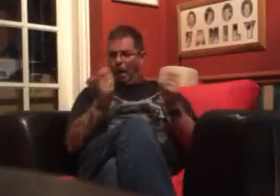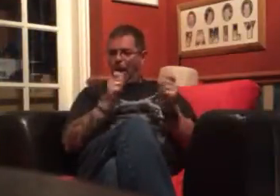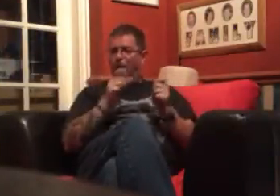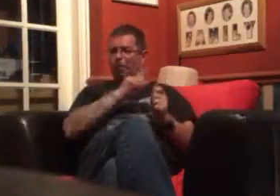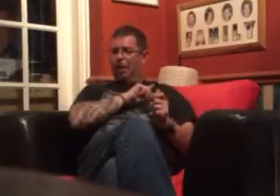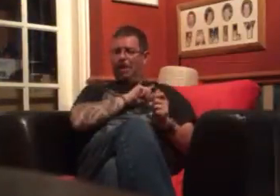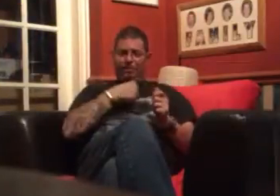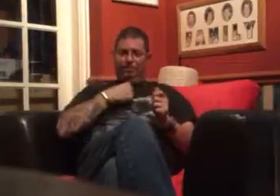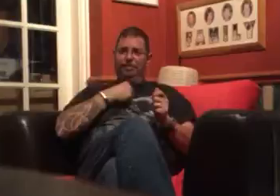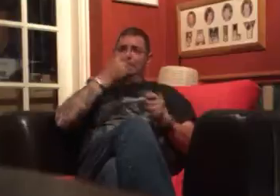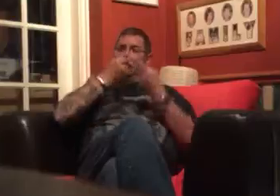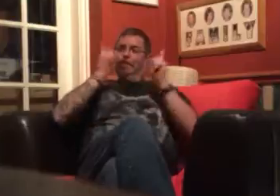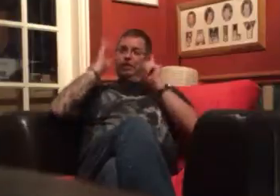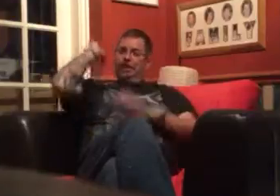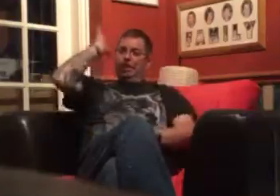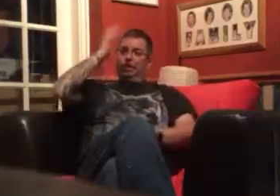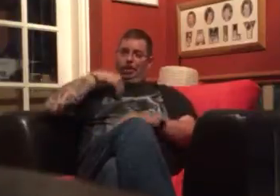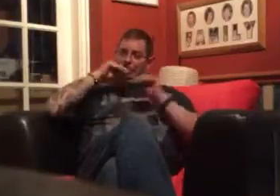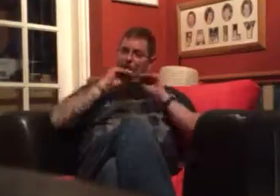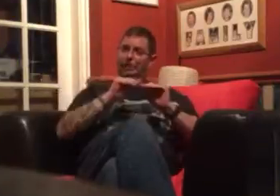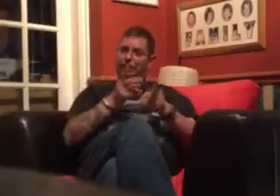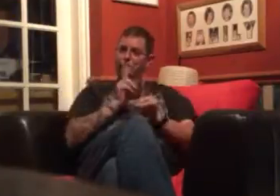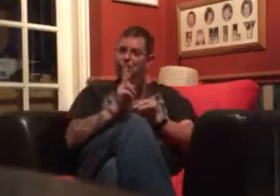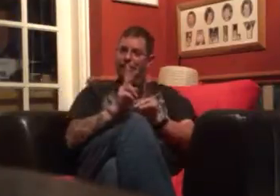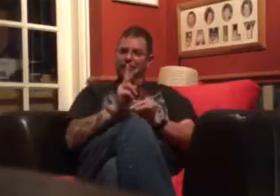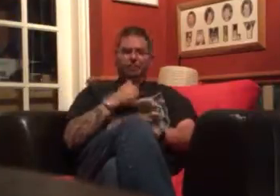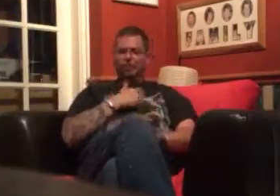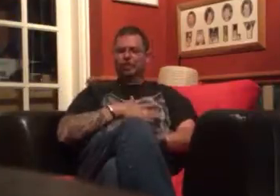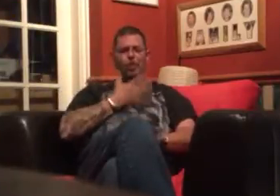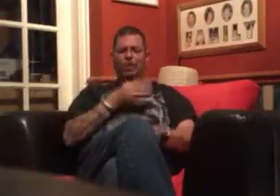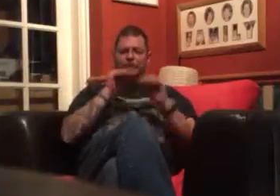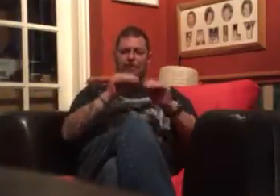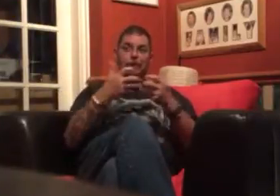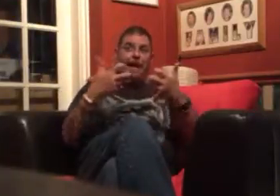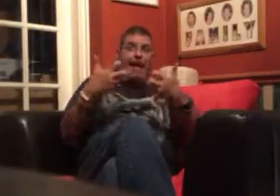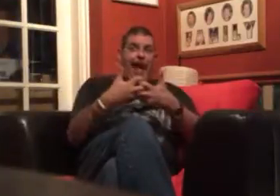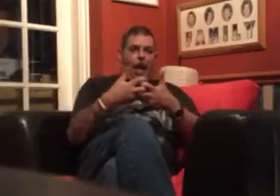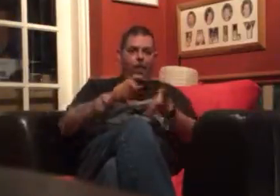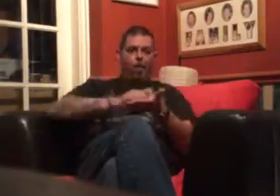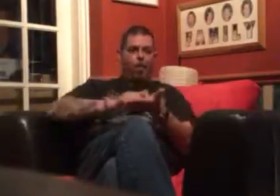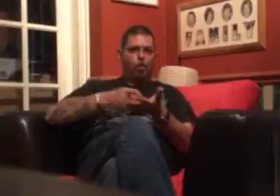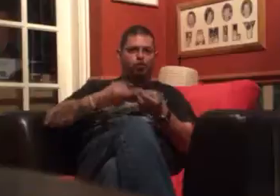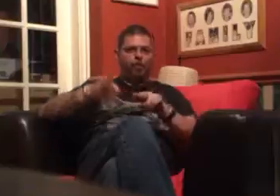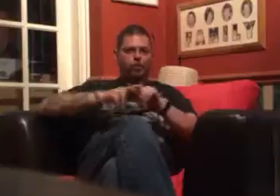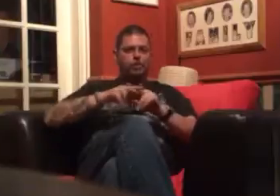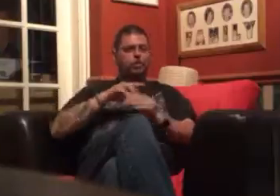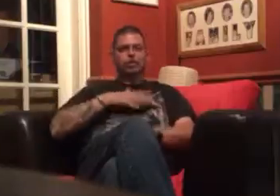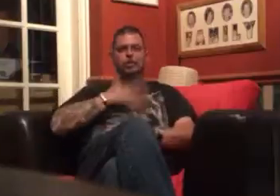be supported by research. Because we at university, as university lecturers, we train them to be interpreters. We don't want to have to teach them how